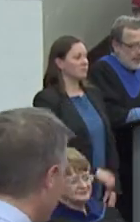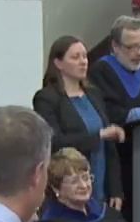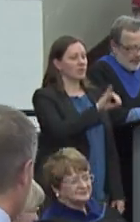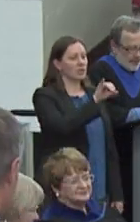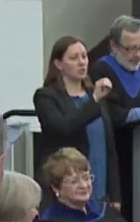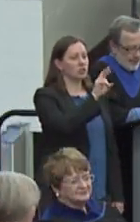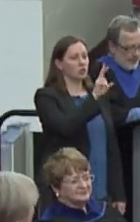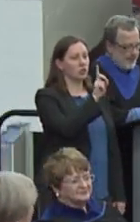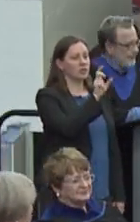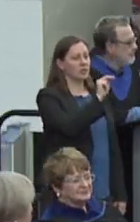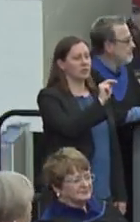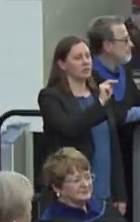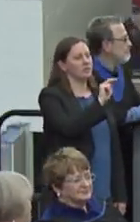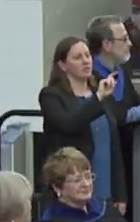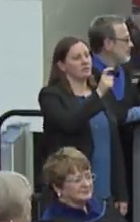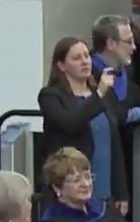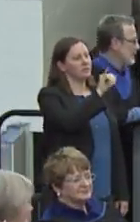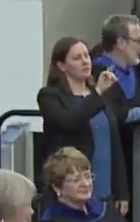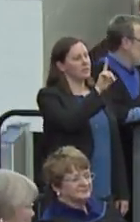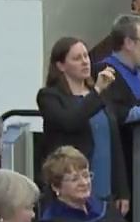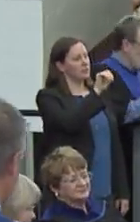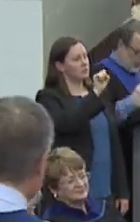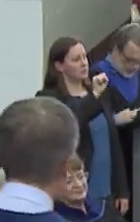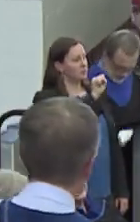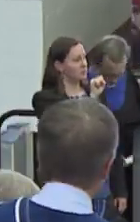Jordan Exodus.